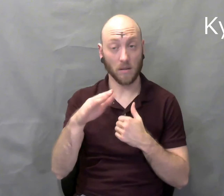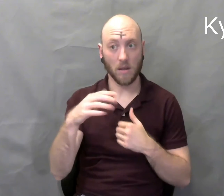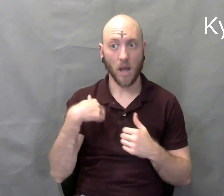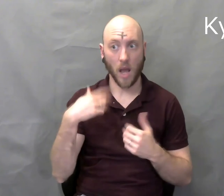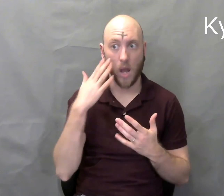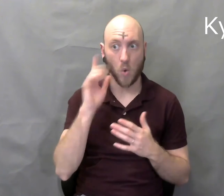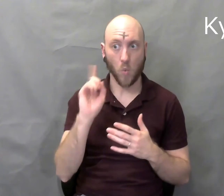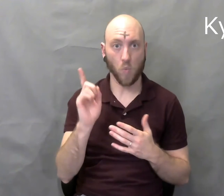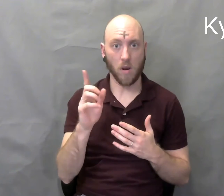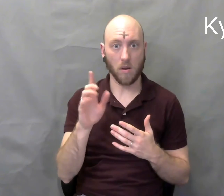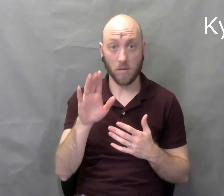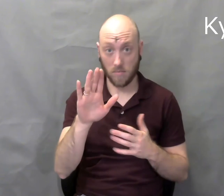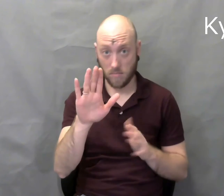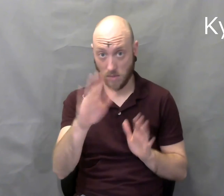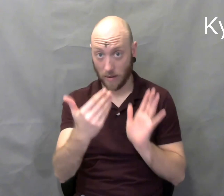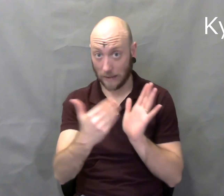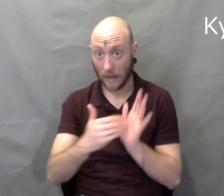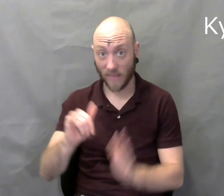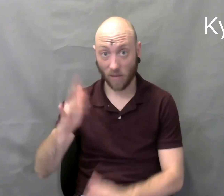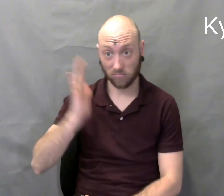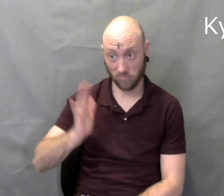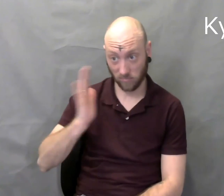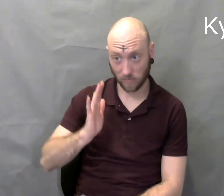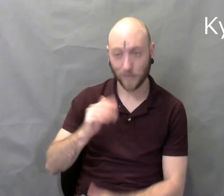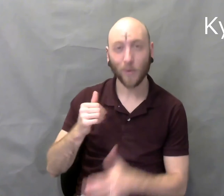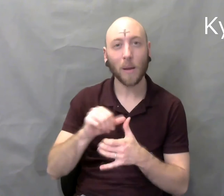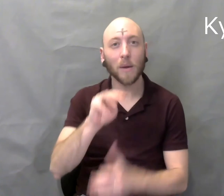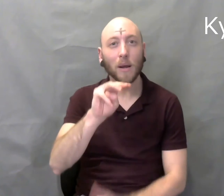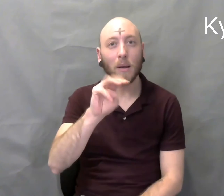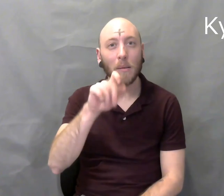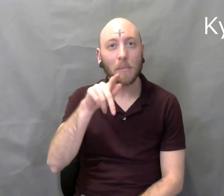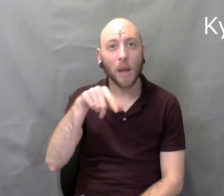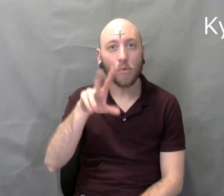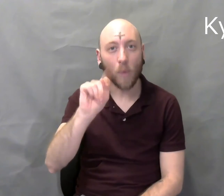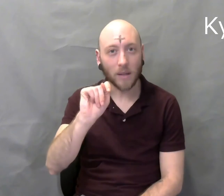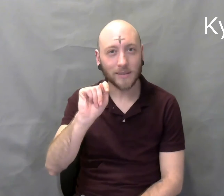again, this is in the days of like MapQuest. And